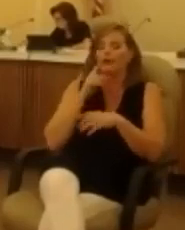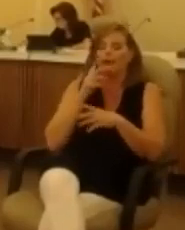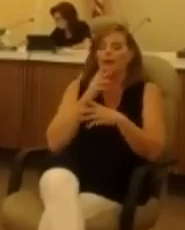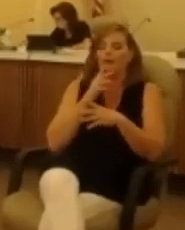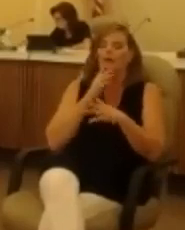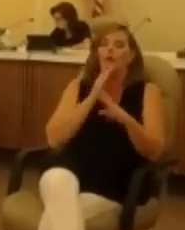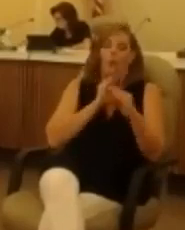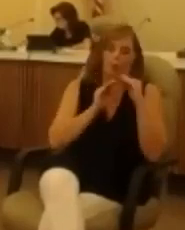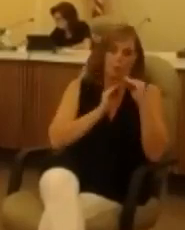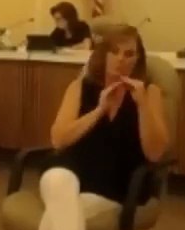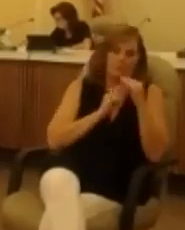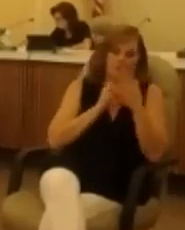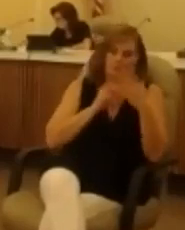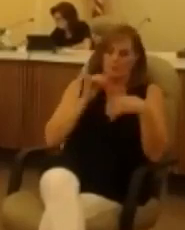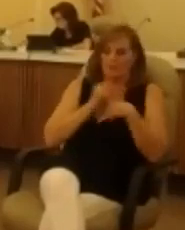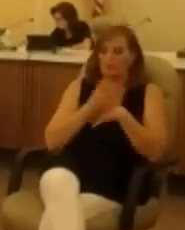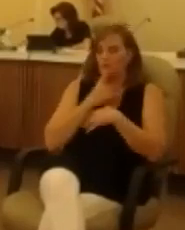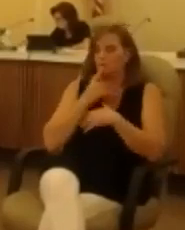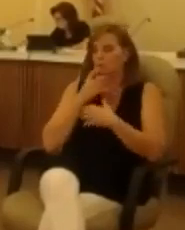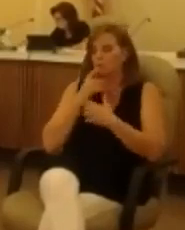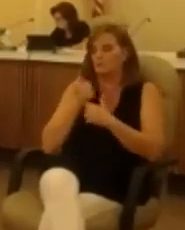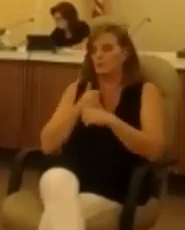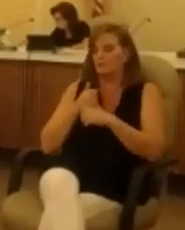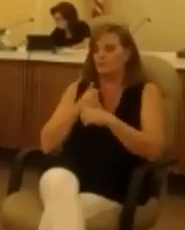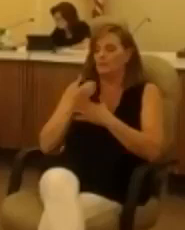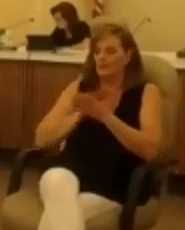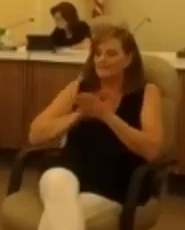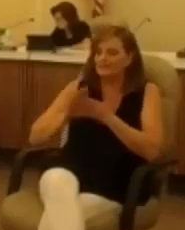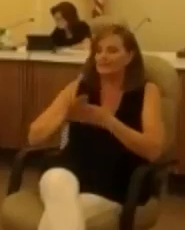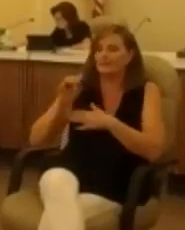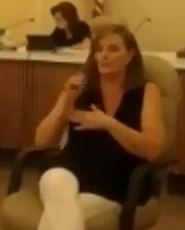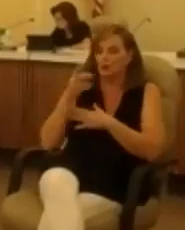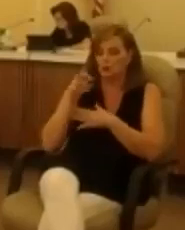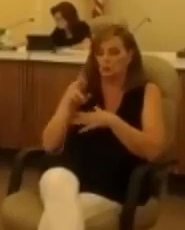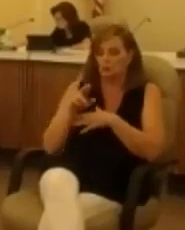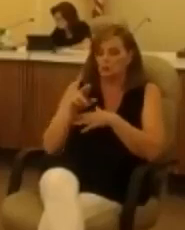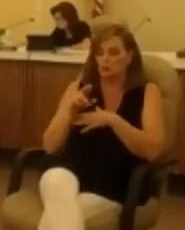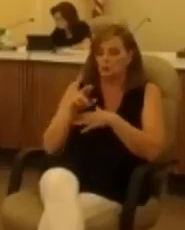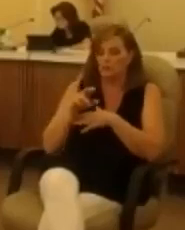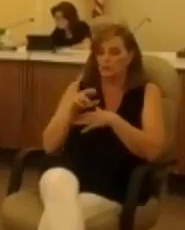to install a sanitary sewer along Lehigh Station Road.